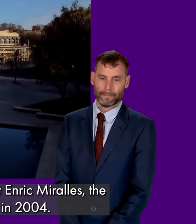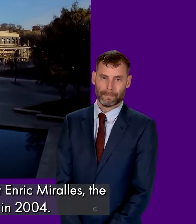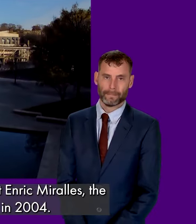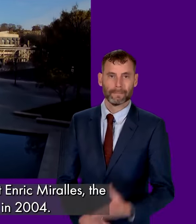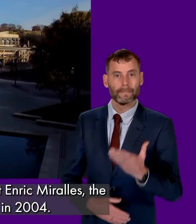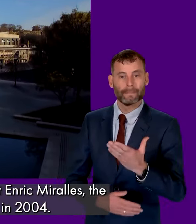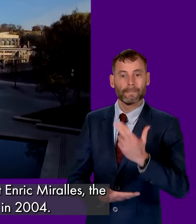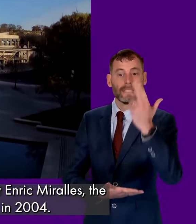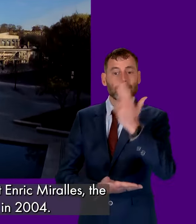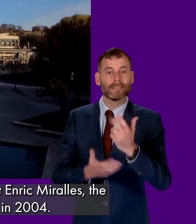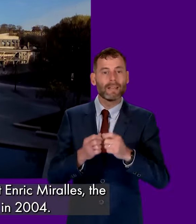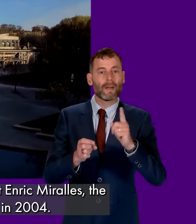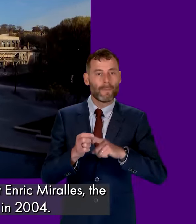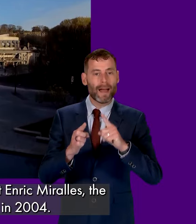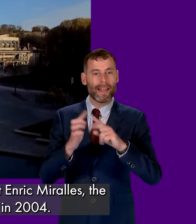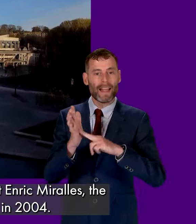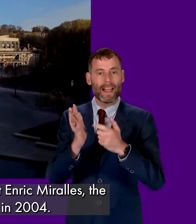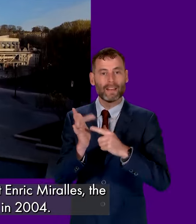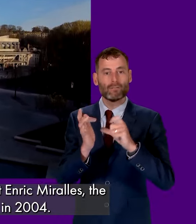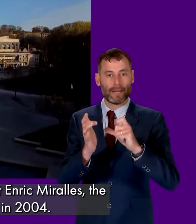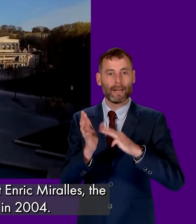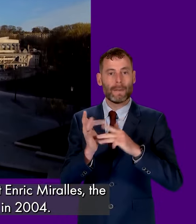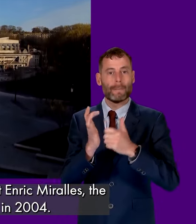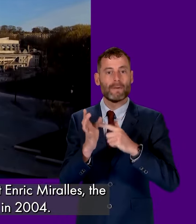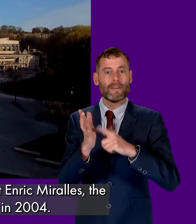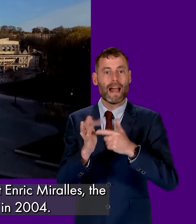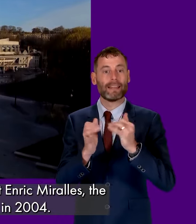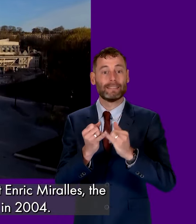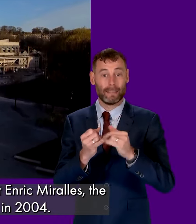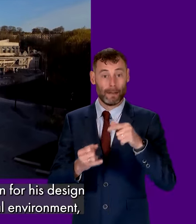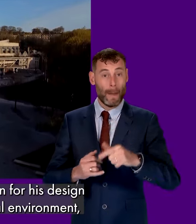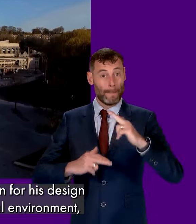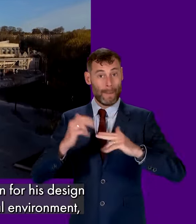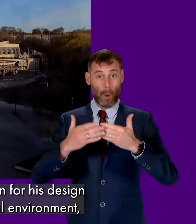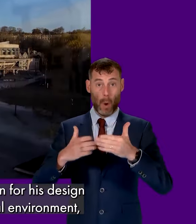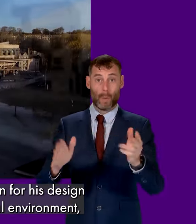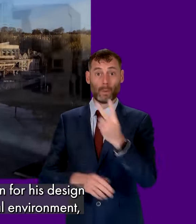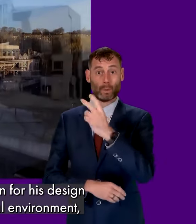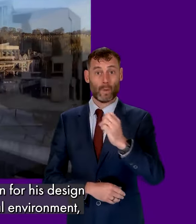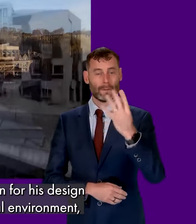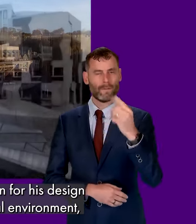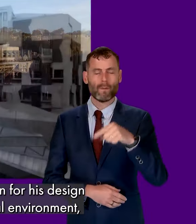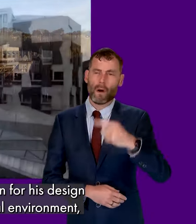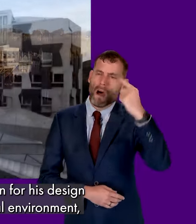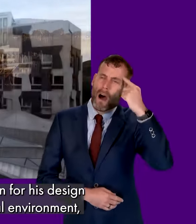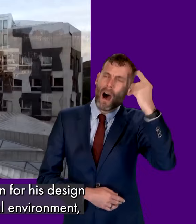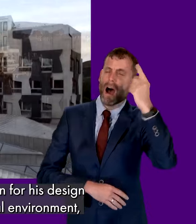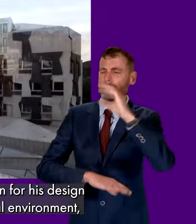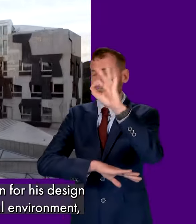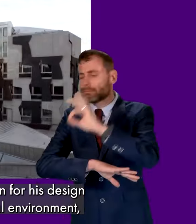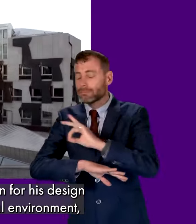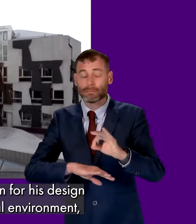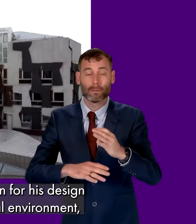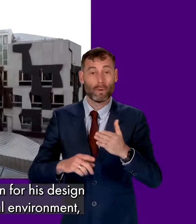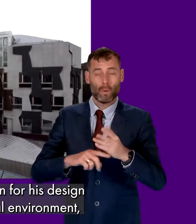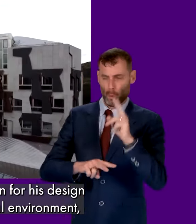Designed by lead architect Enrique Morales, the building opened in 2004. Morales took inspiration for his design from Scotland's